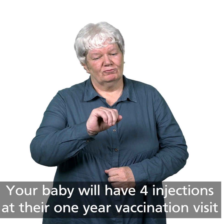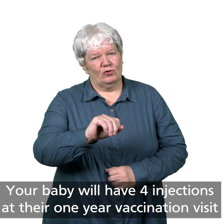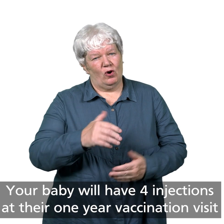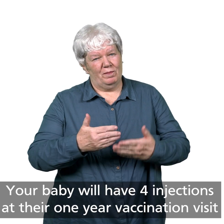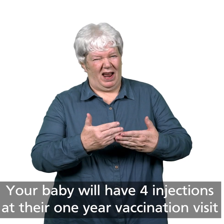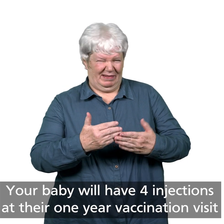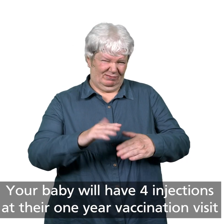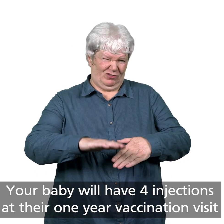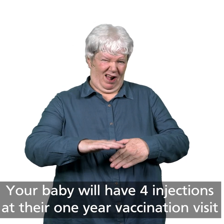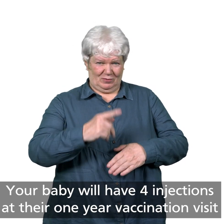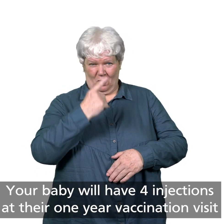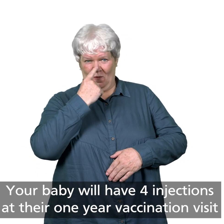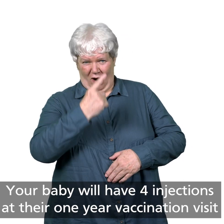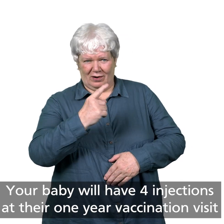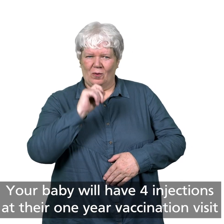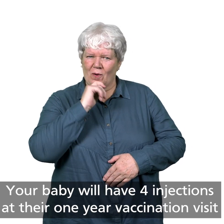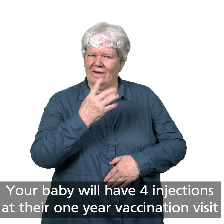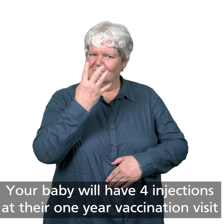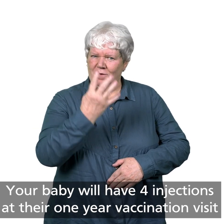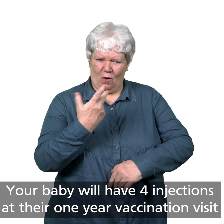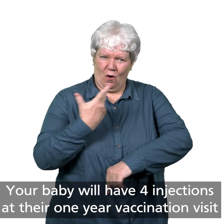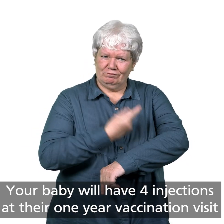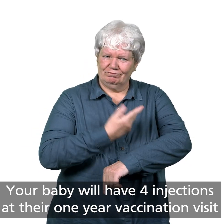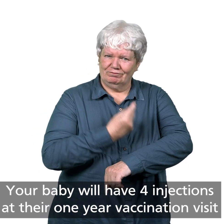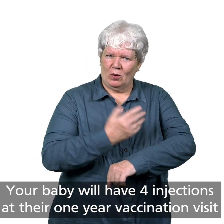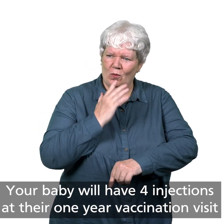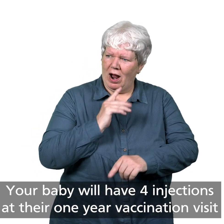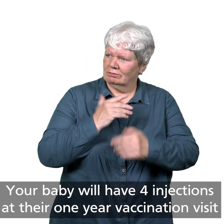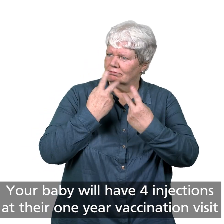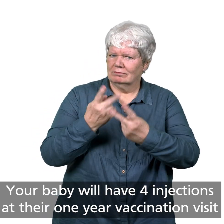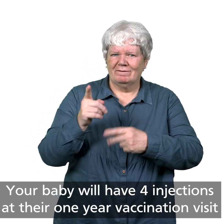Your baby will have 4 injections at their 1-year vaccination visit,